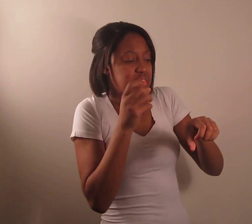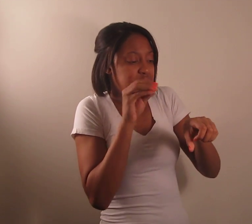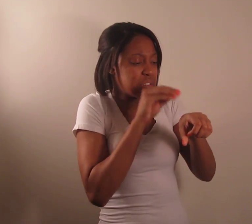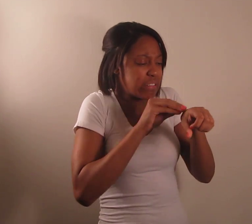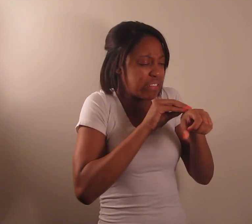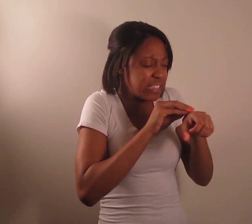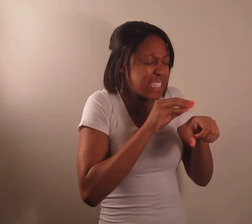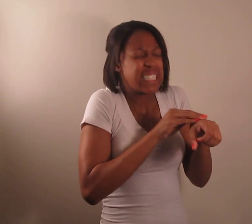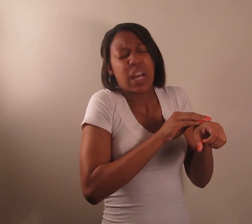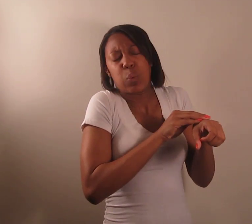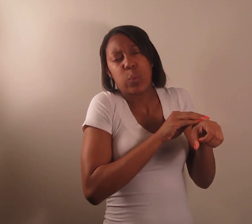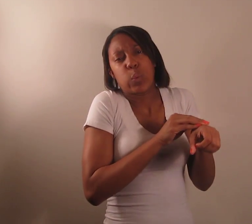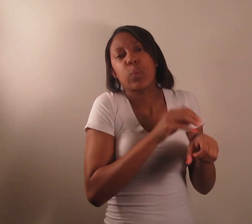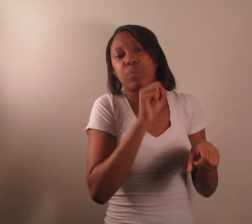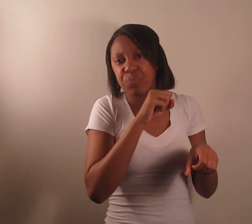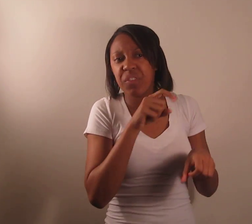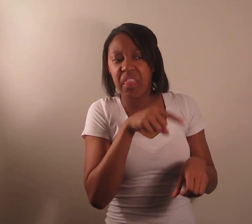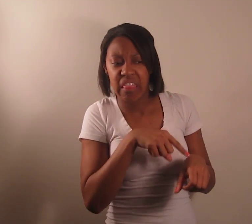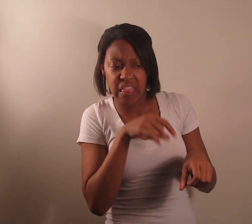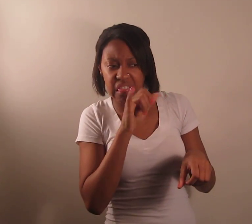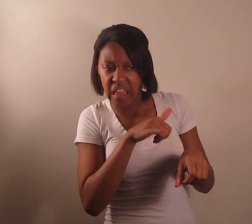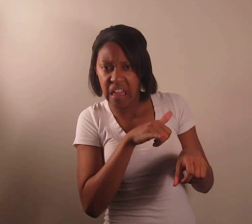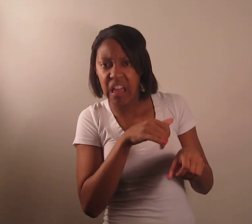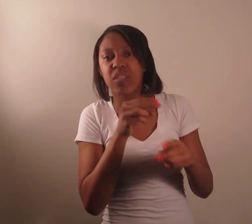Okay, so that's called rubbing alcohol.